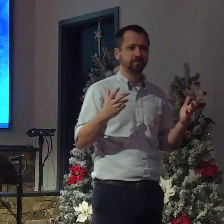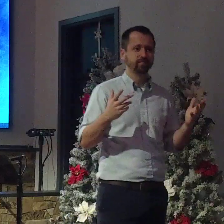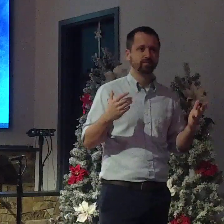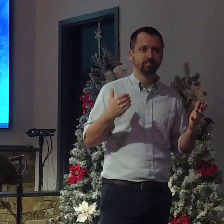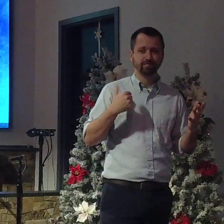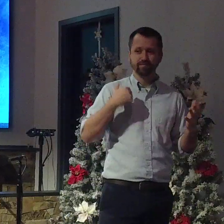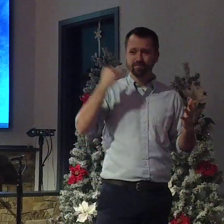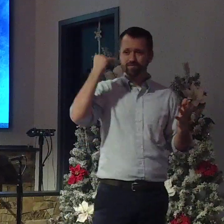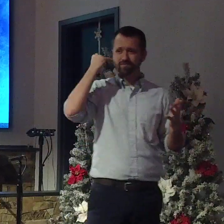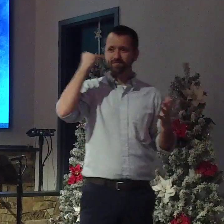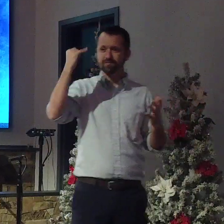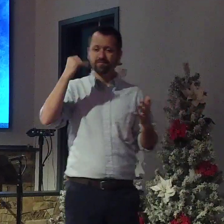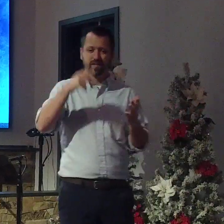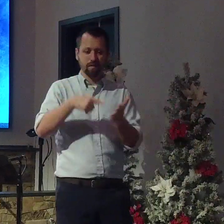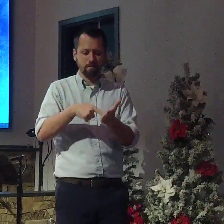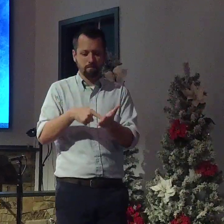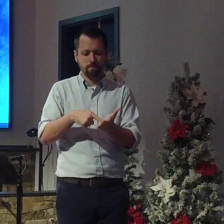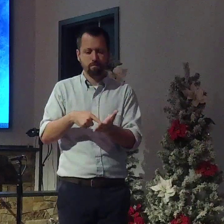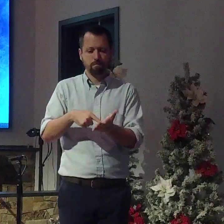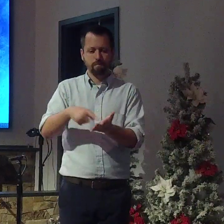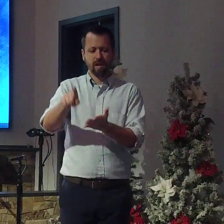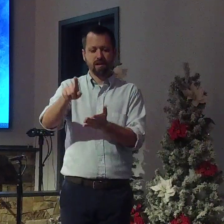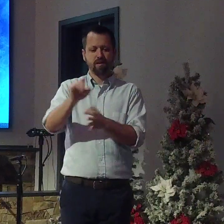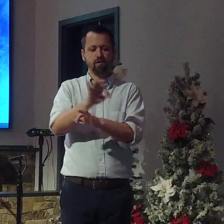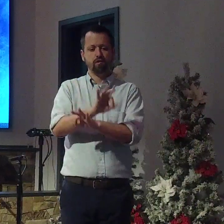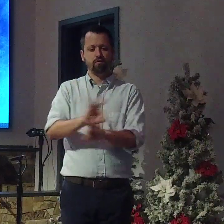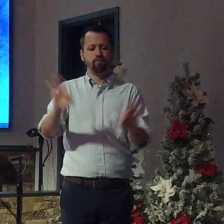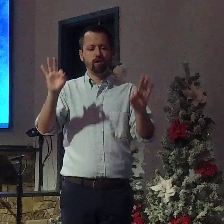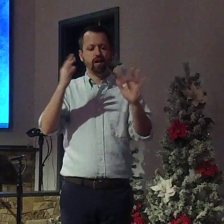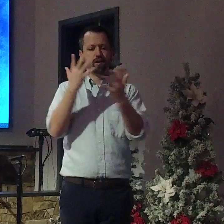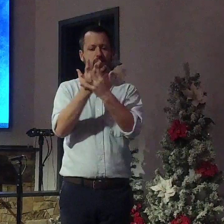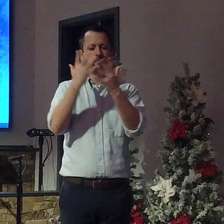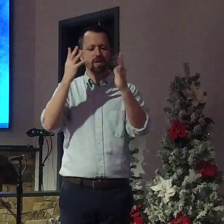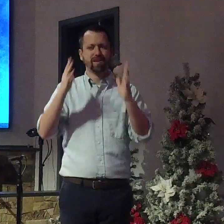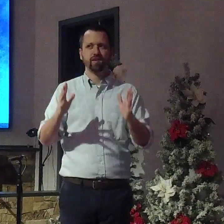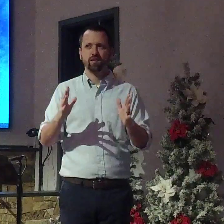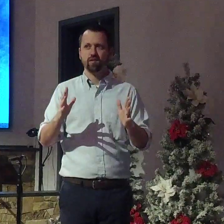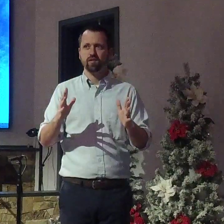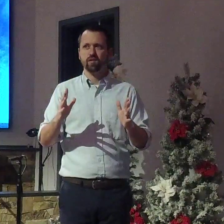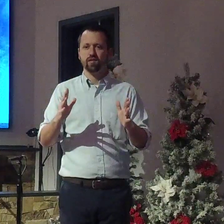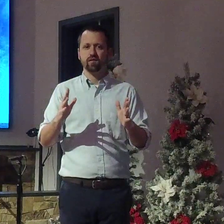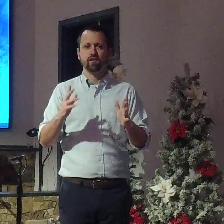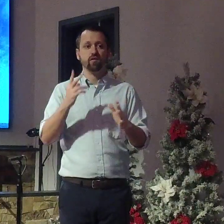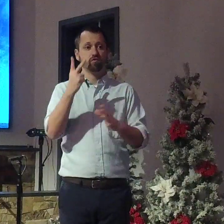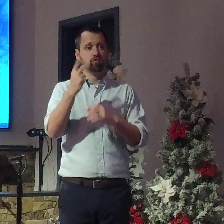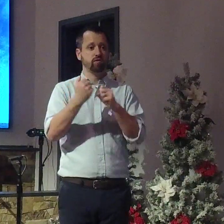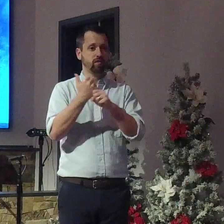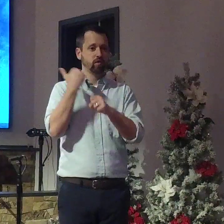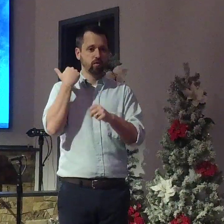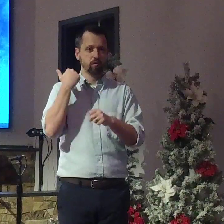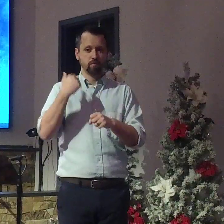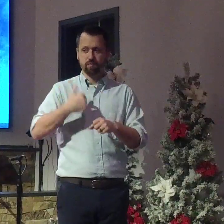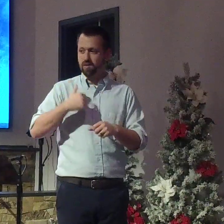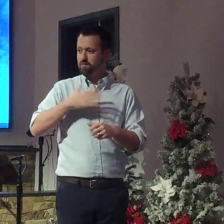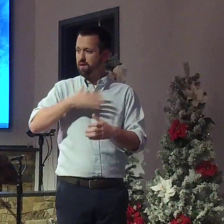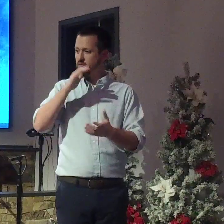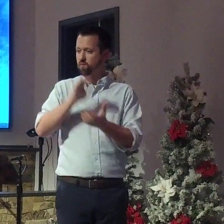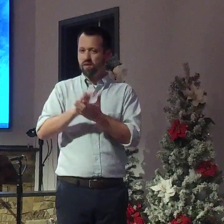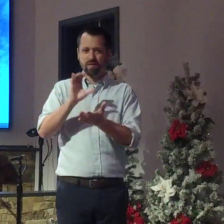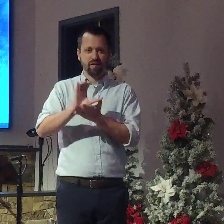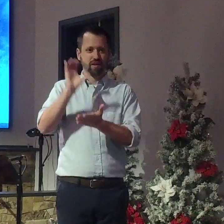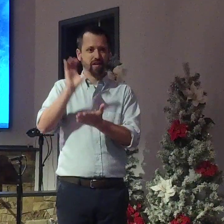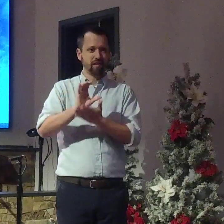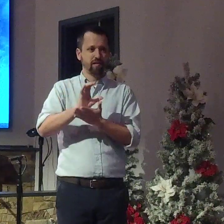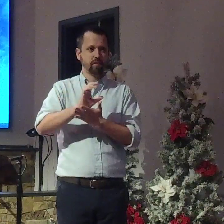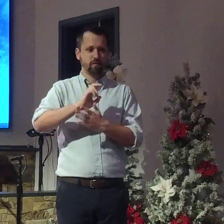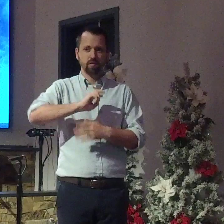at the Lamb of God, which taketh away the sin of the world. John the Baptist told everybody exactly who he